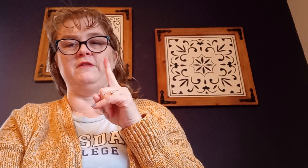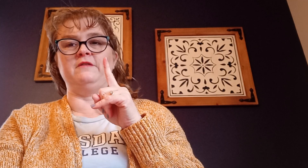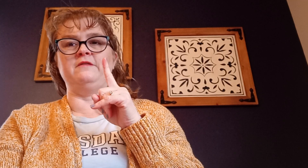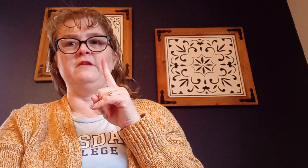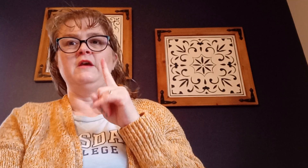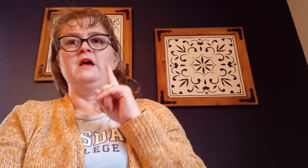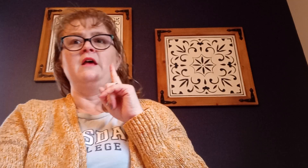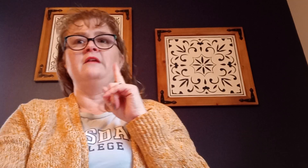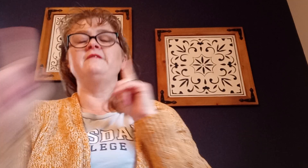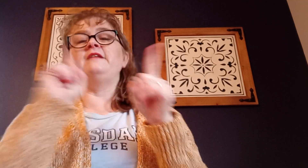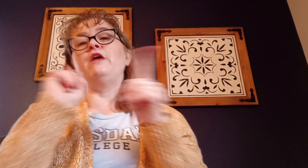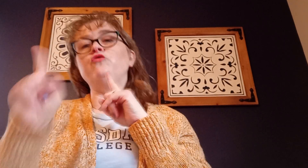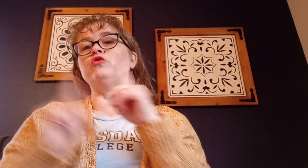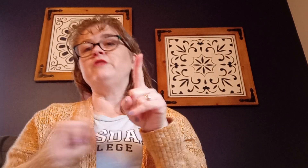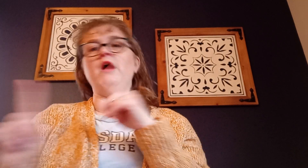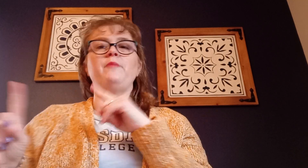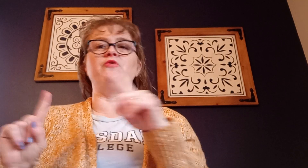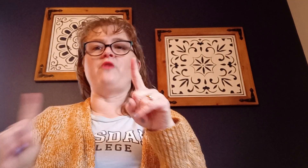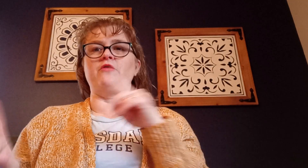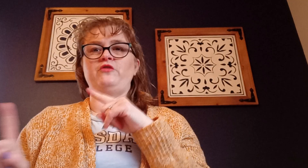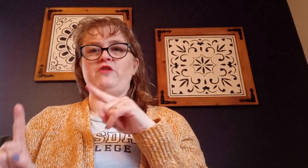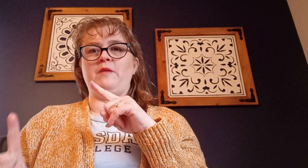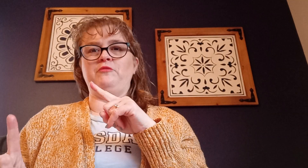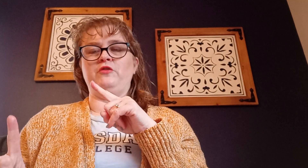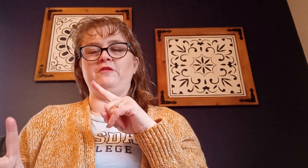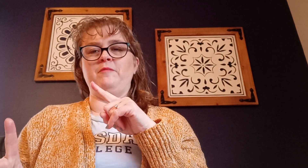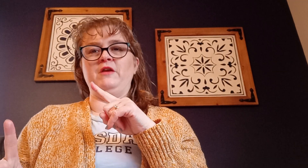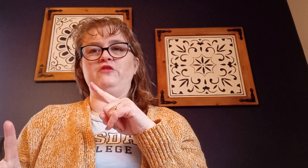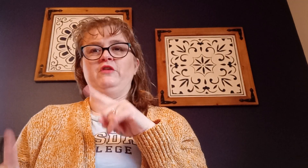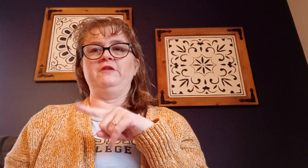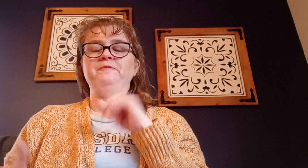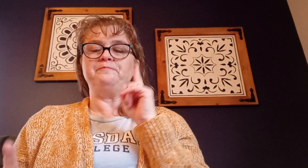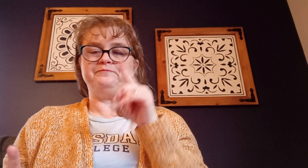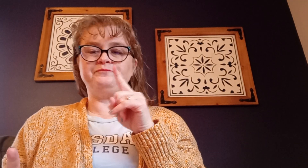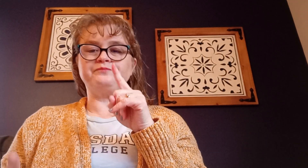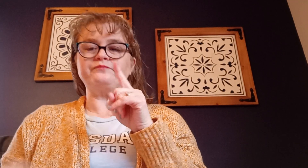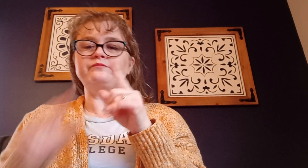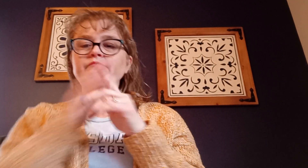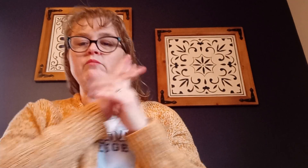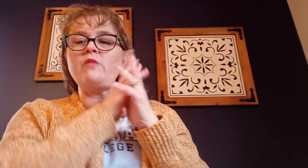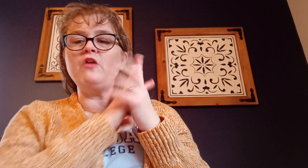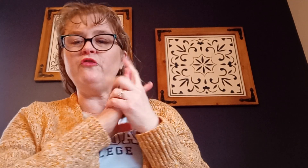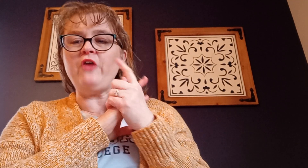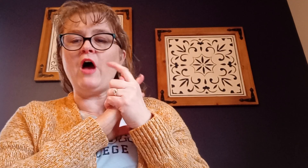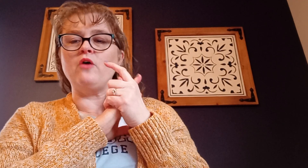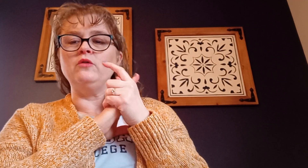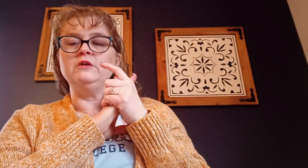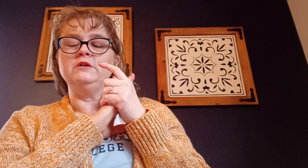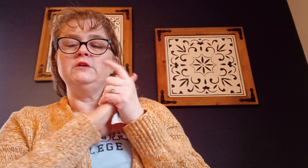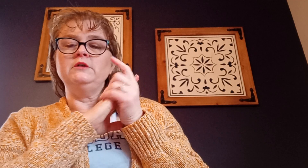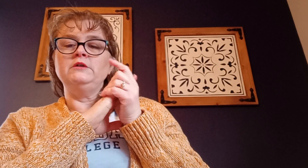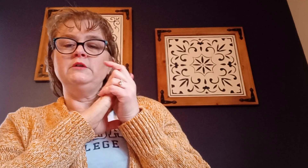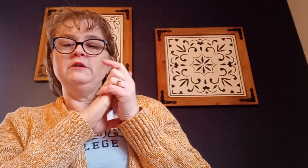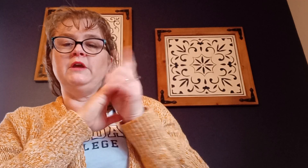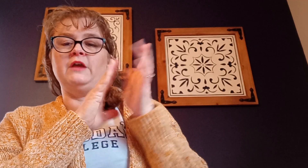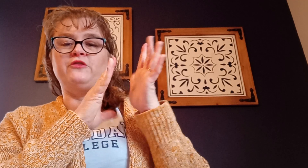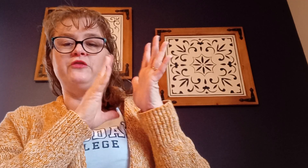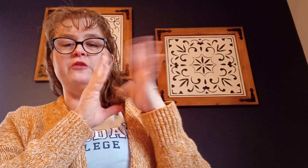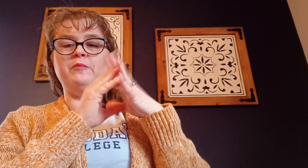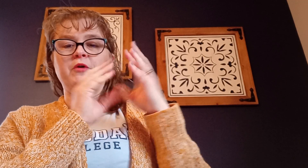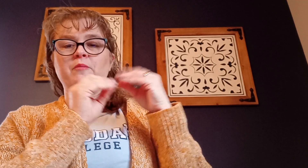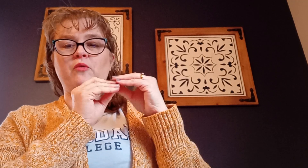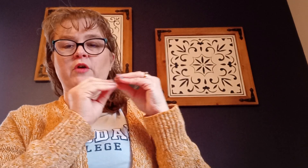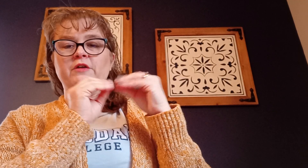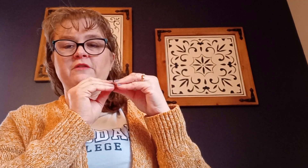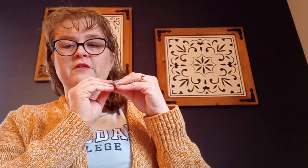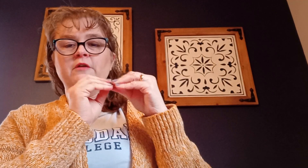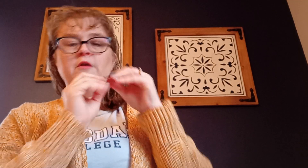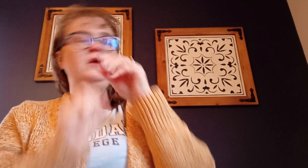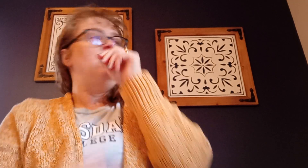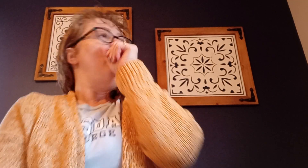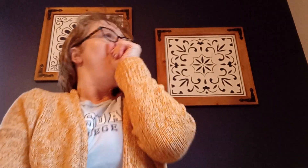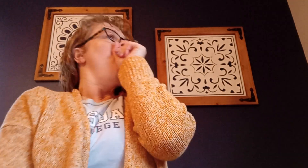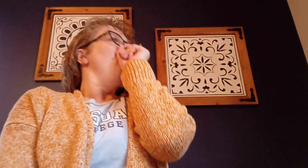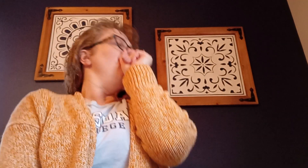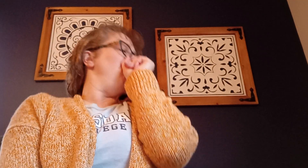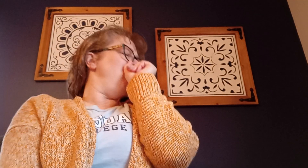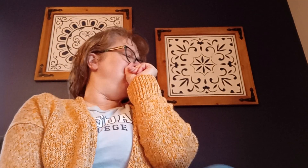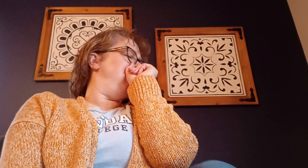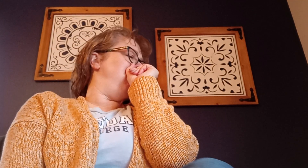symbiosis several times throughout the chapter it's mentioned. So it's super important.